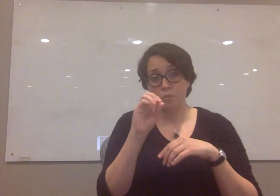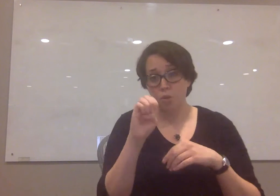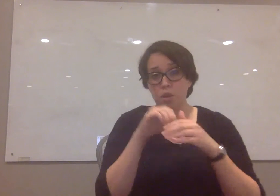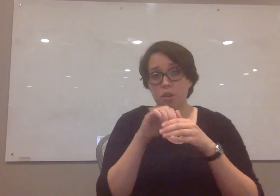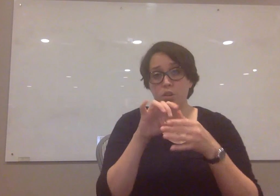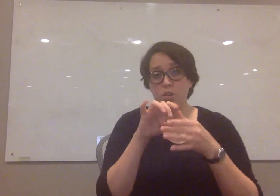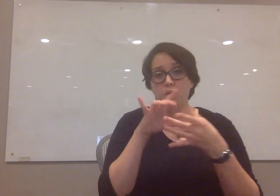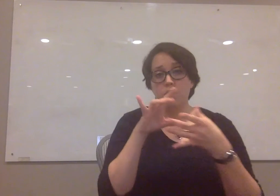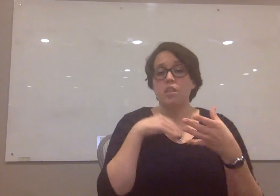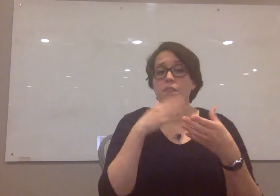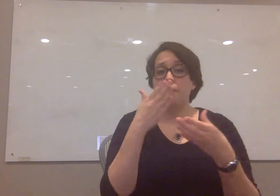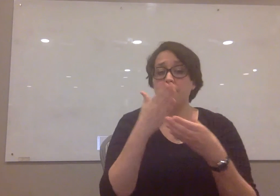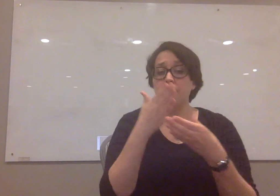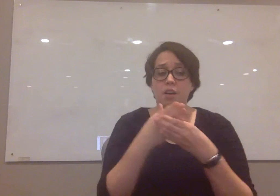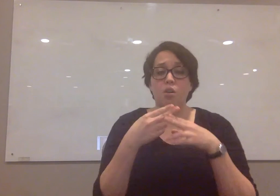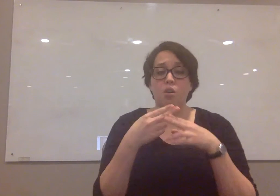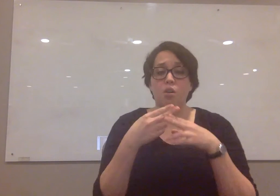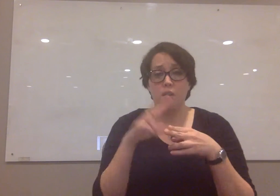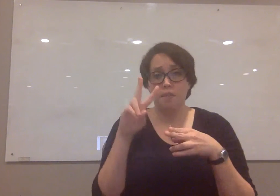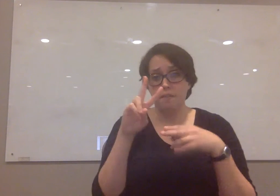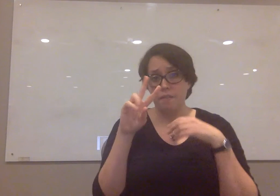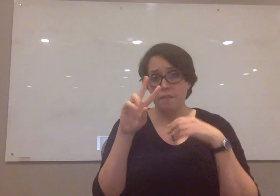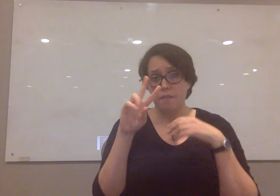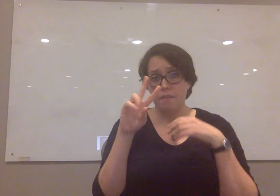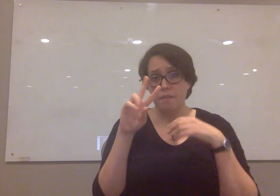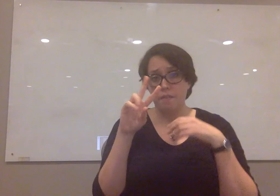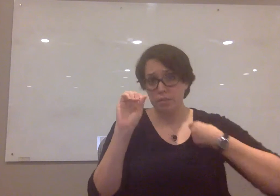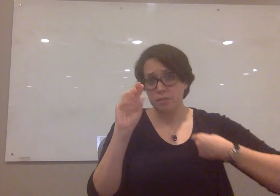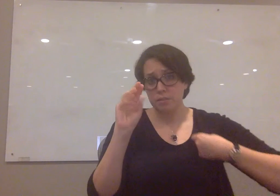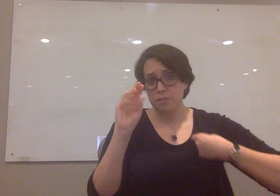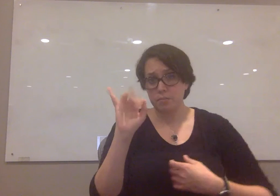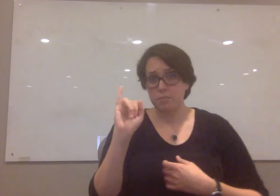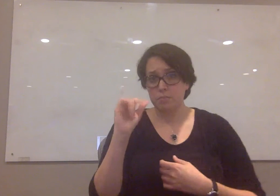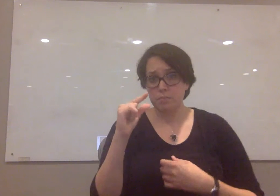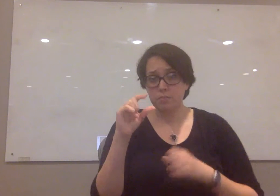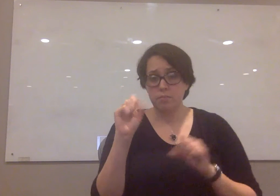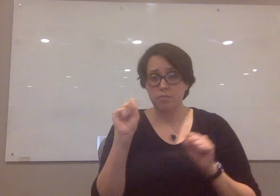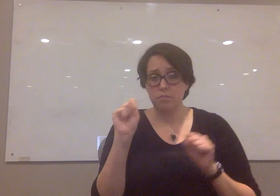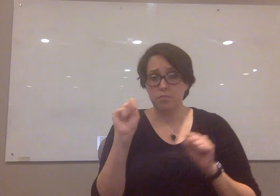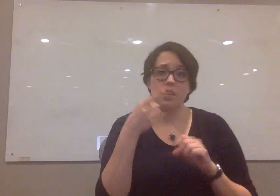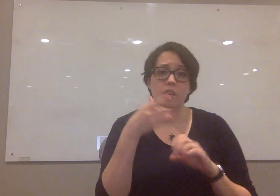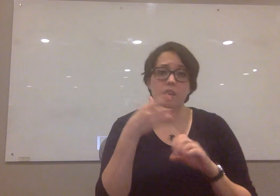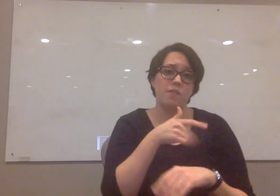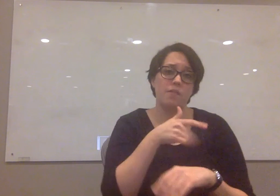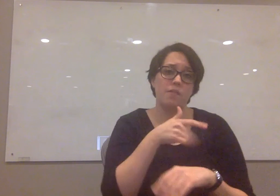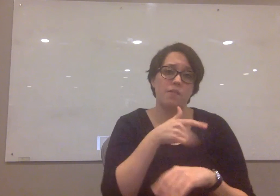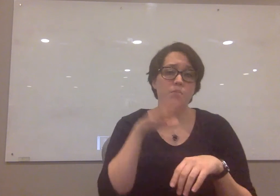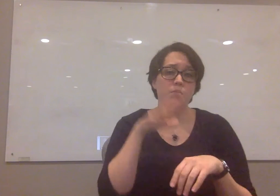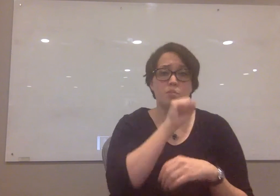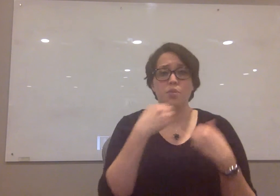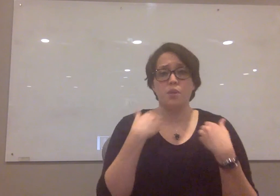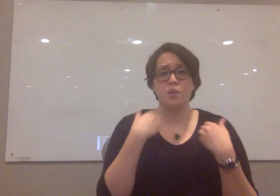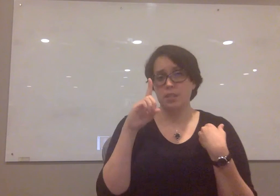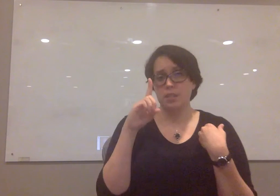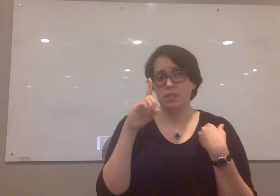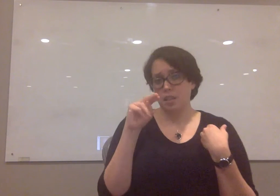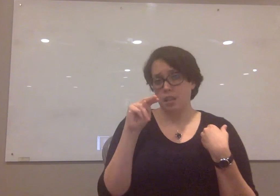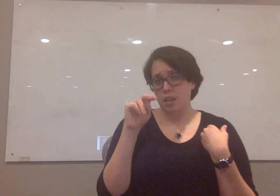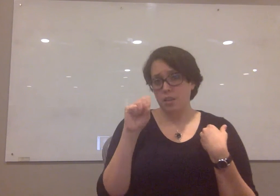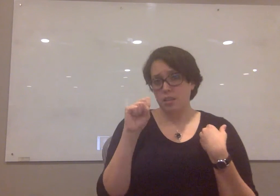you can tell nodes about each other ahead of time. And assuming you have DNS set up so that you can just hard code the name, you can actually have